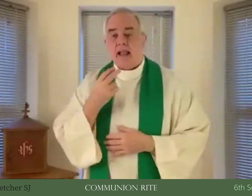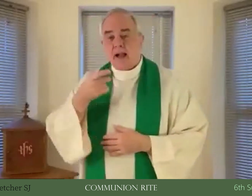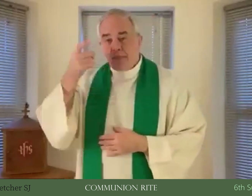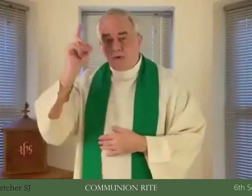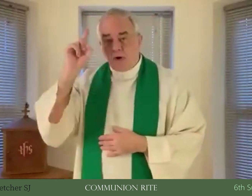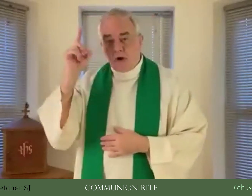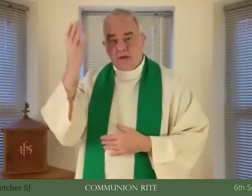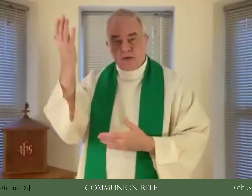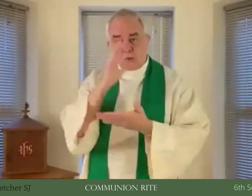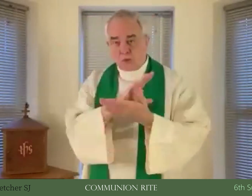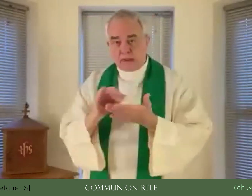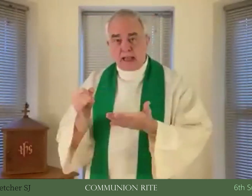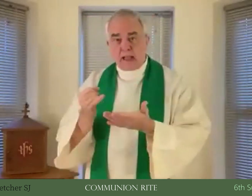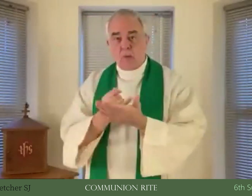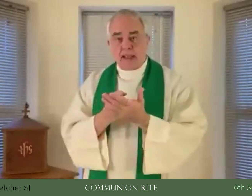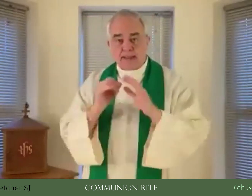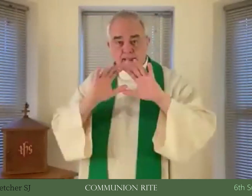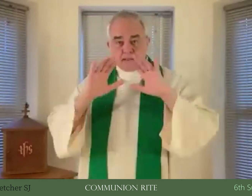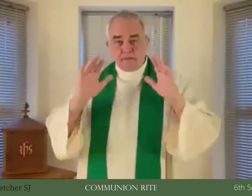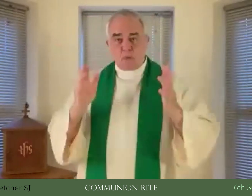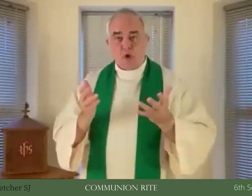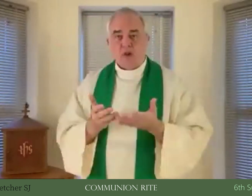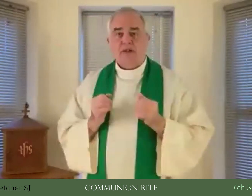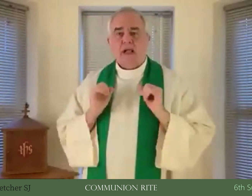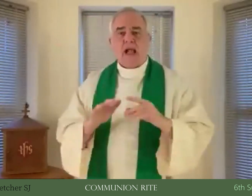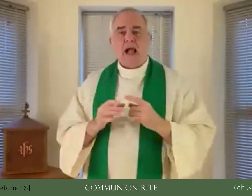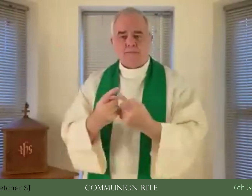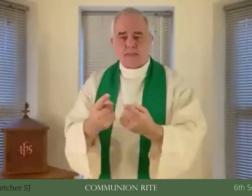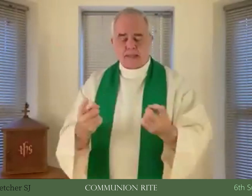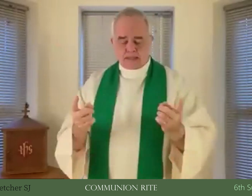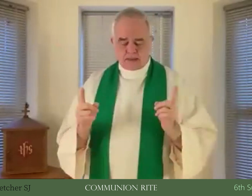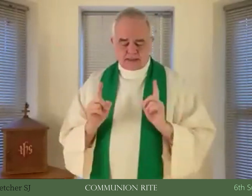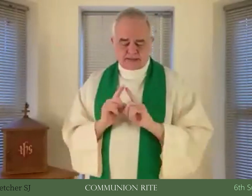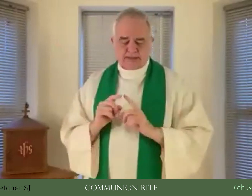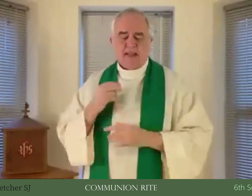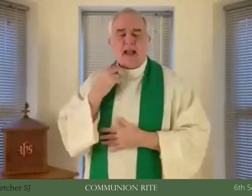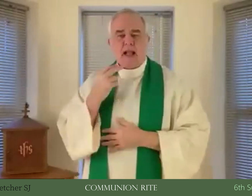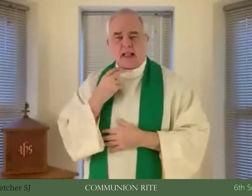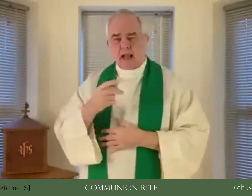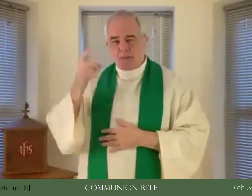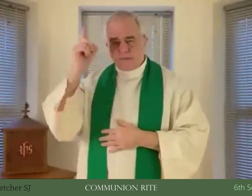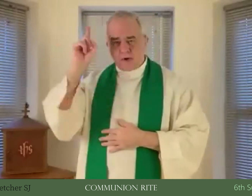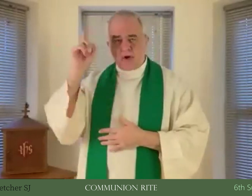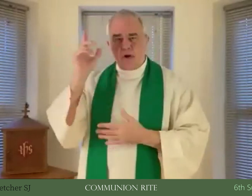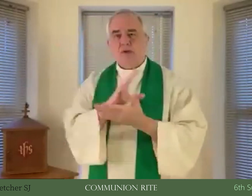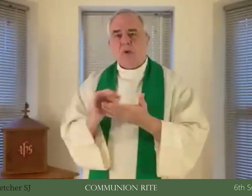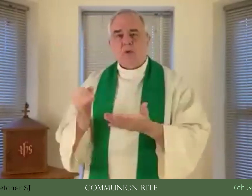Lamb of God, who take away sins of the world, have mercy on us. Lamb of God, who